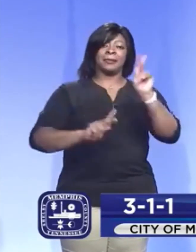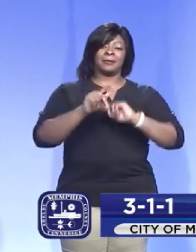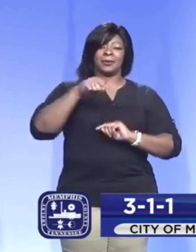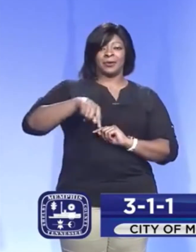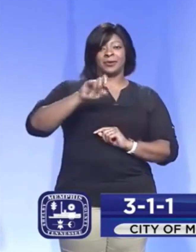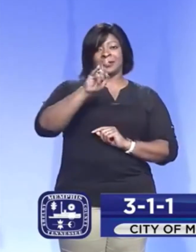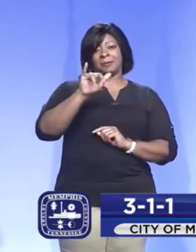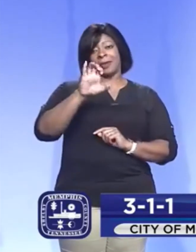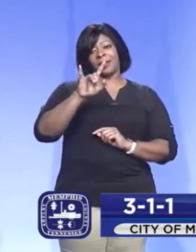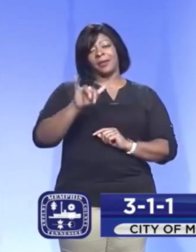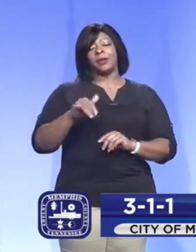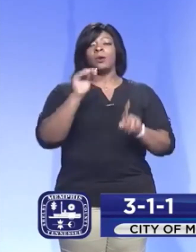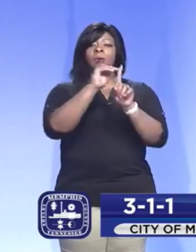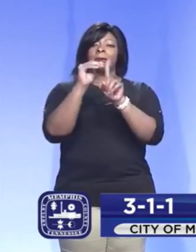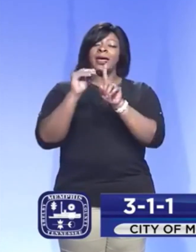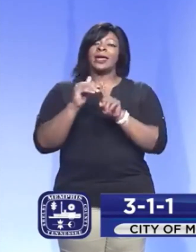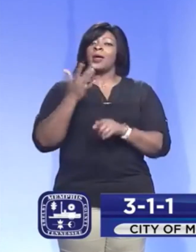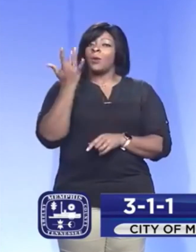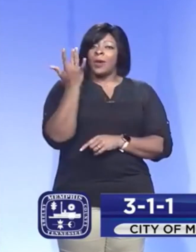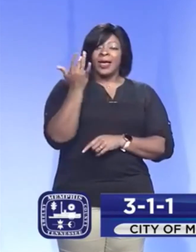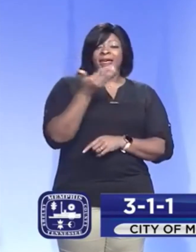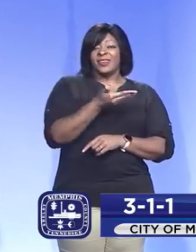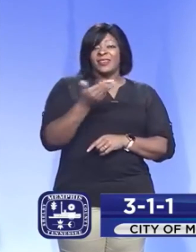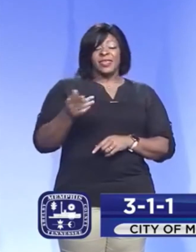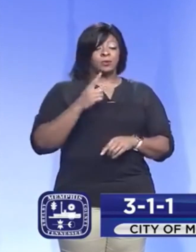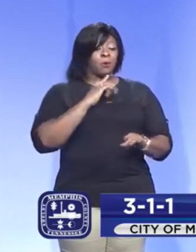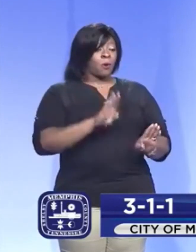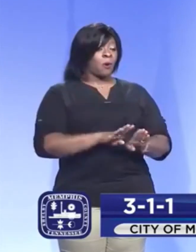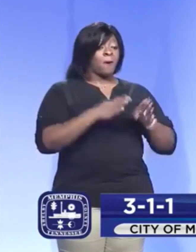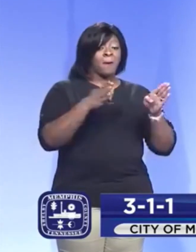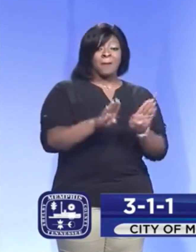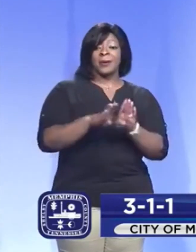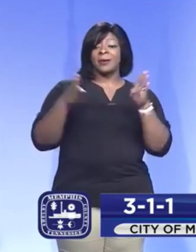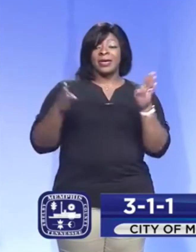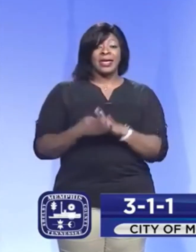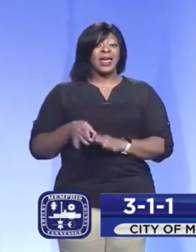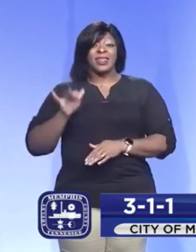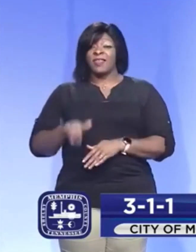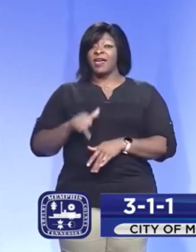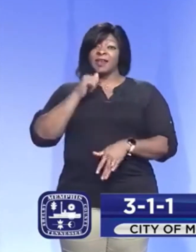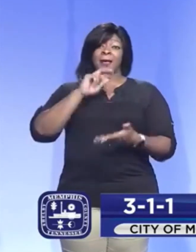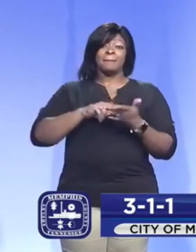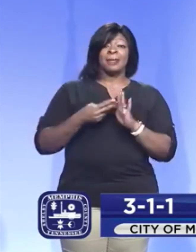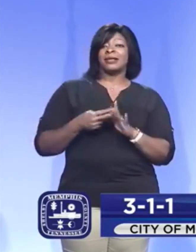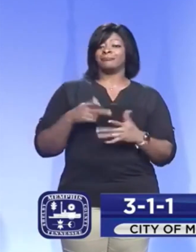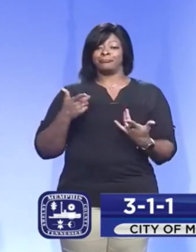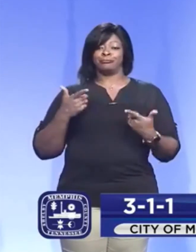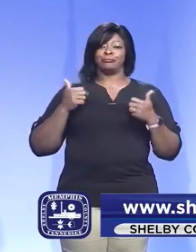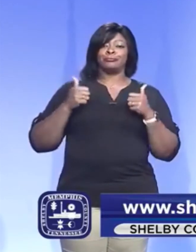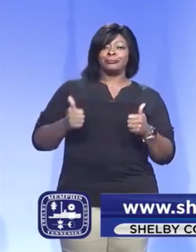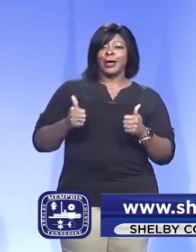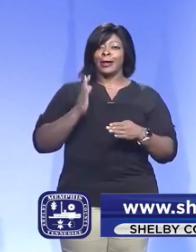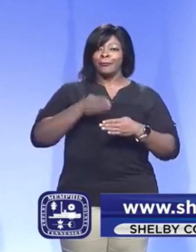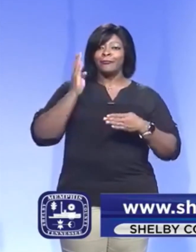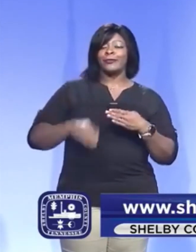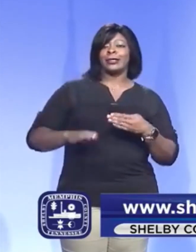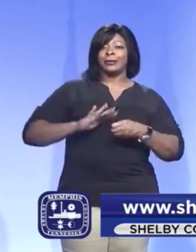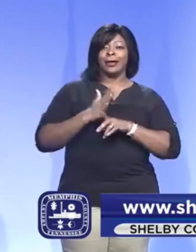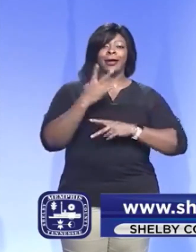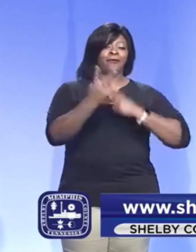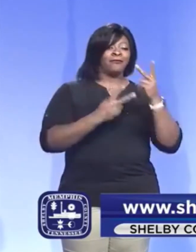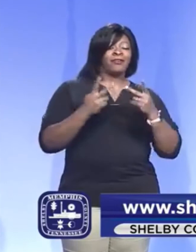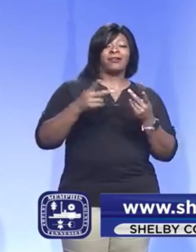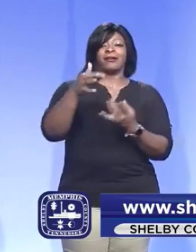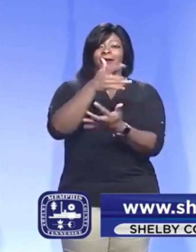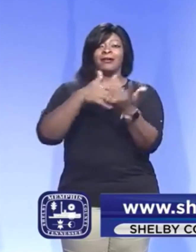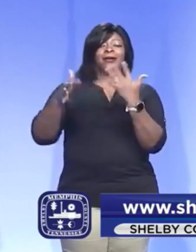remind everyone that simply because things are open doesn't necessarily mean you ought to go. You ought to visit or